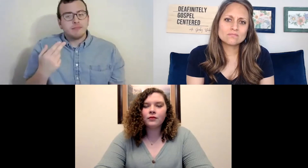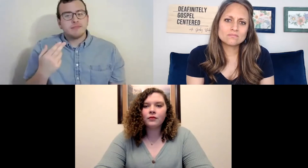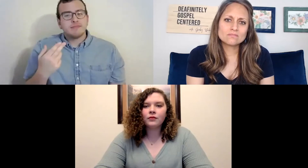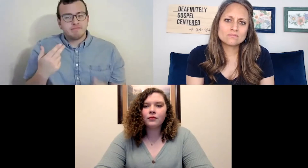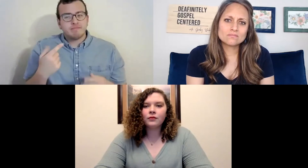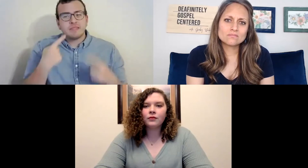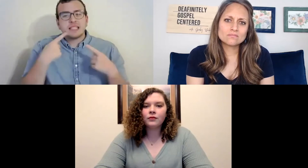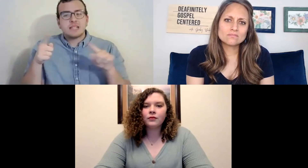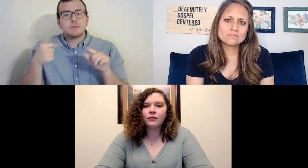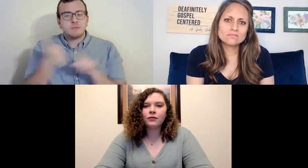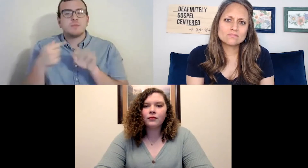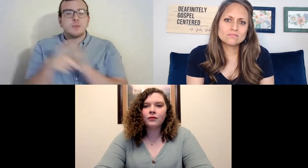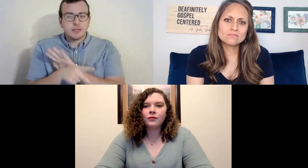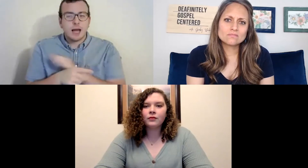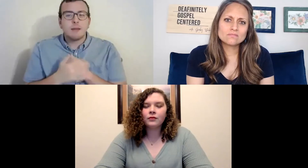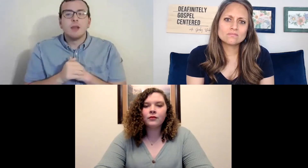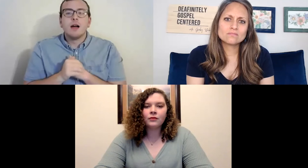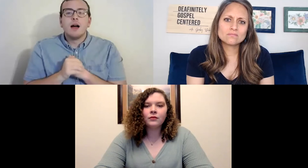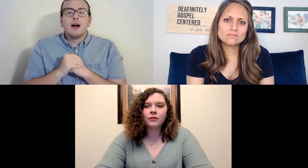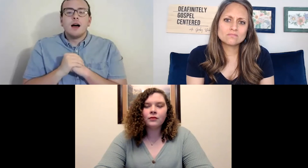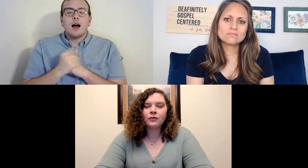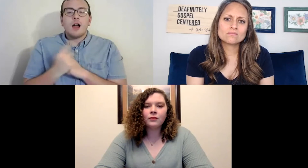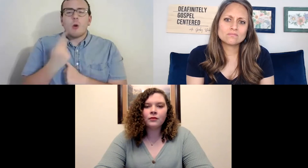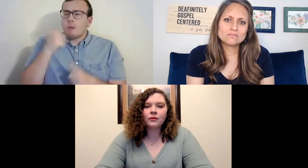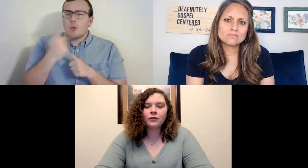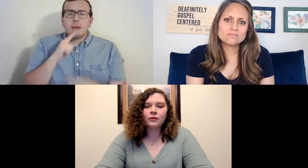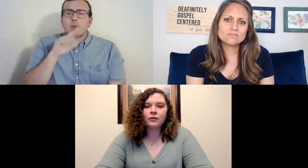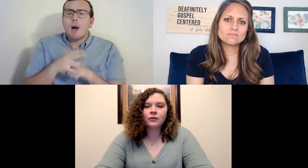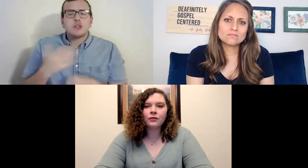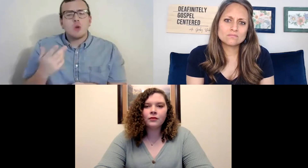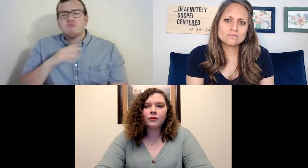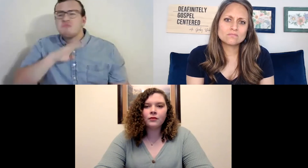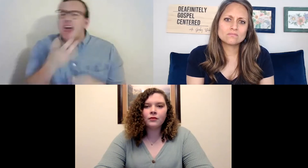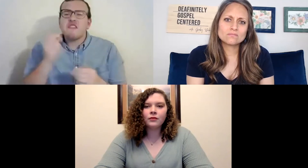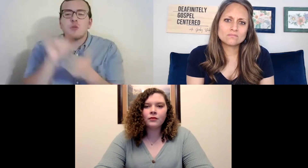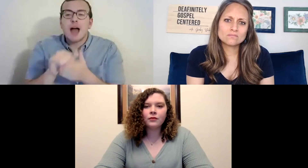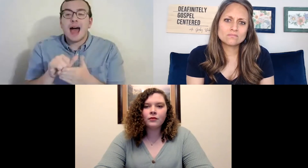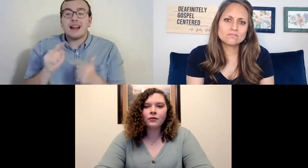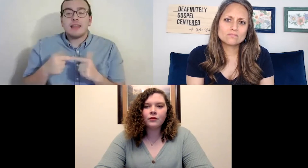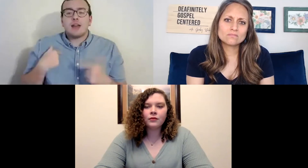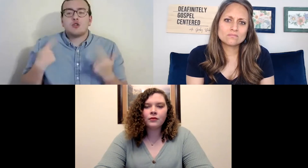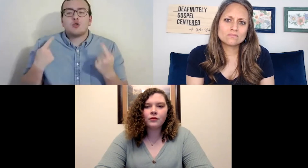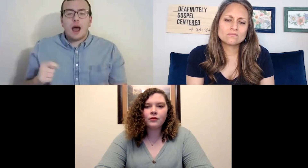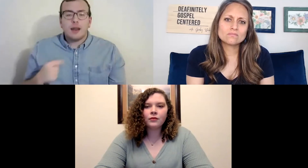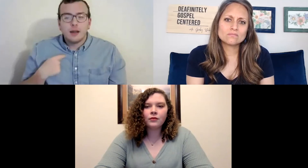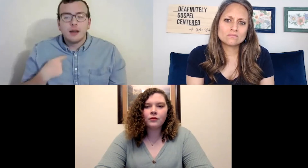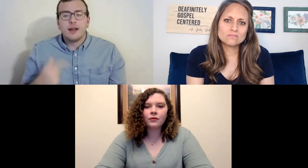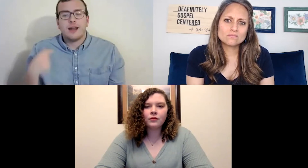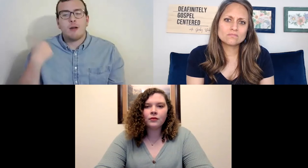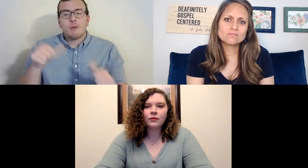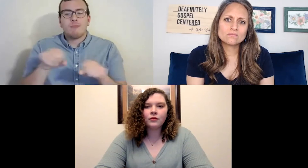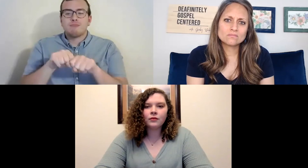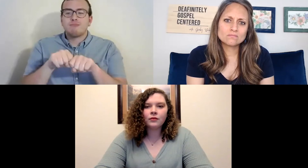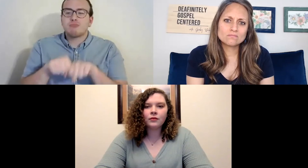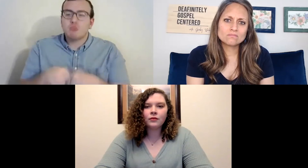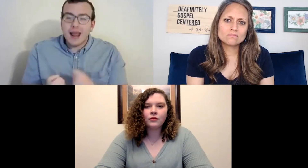because of the way my grandparents had passed away and everything like that. And so I was just like, no. So in some cases, I was trying. So in some